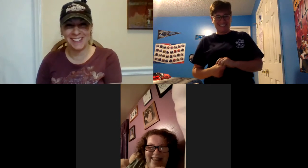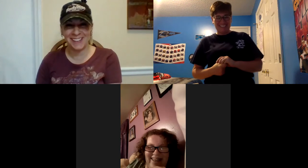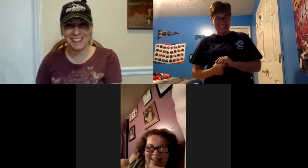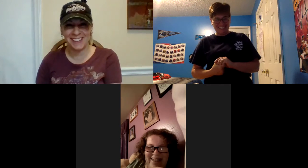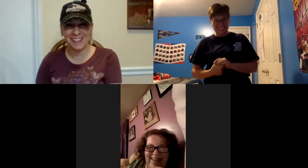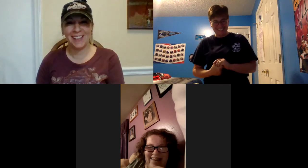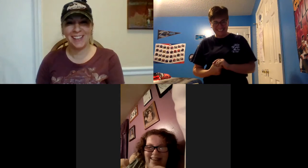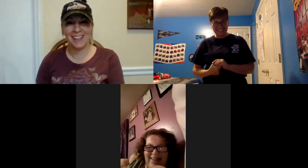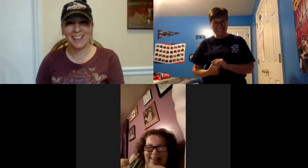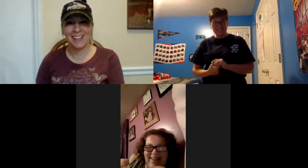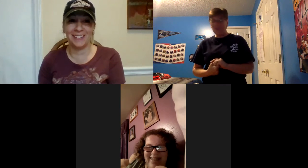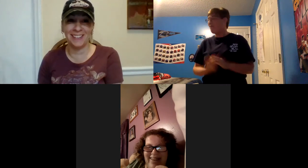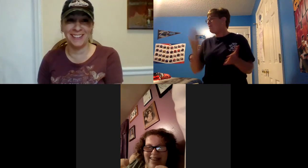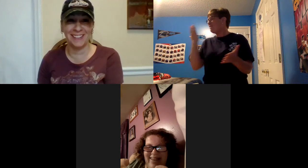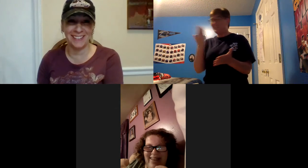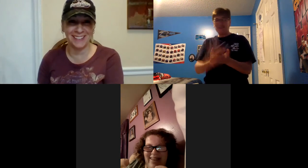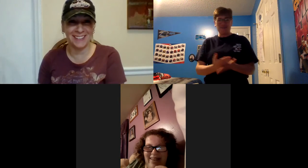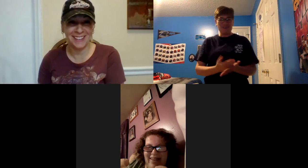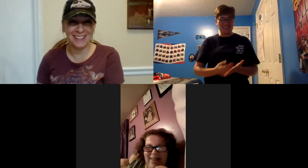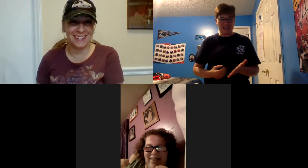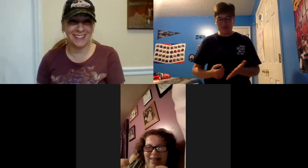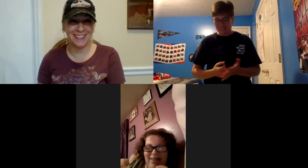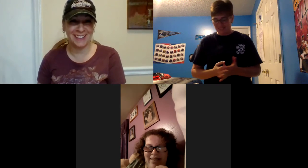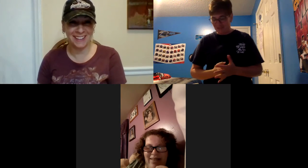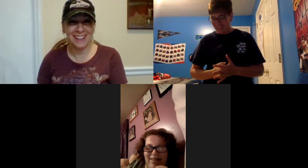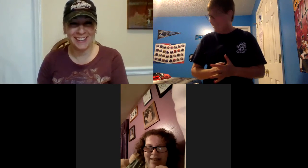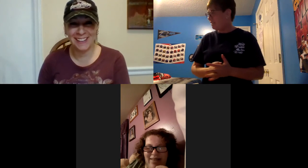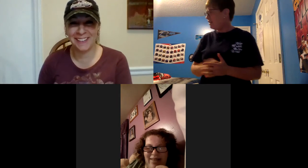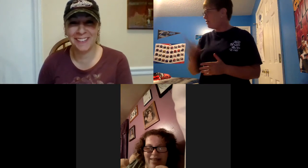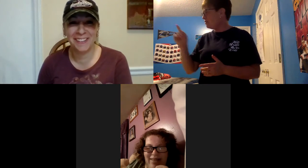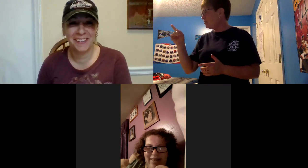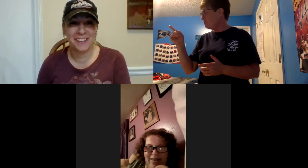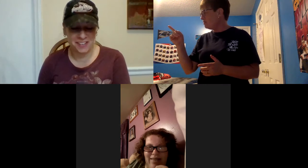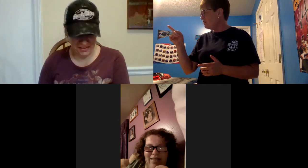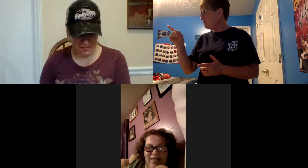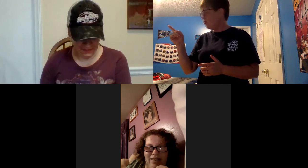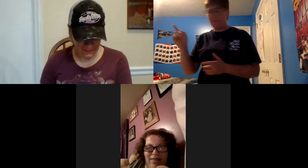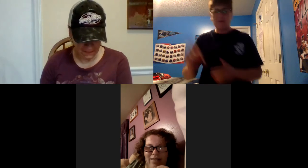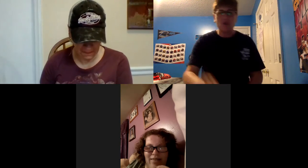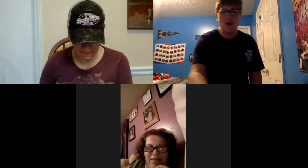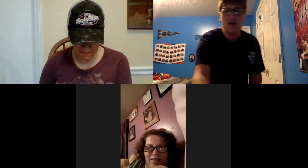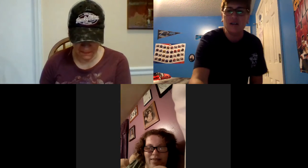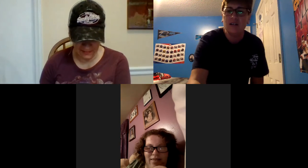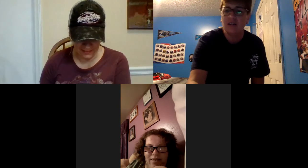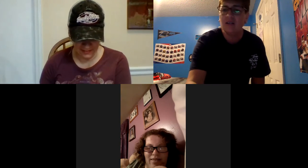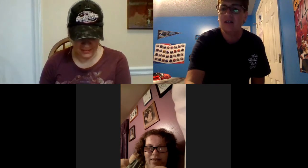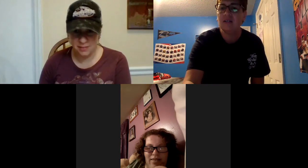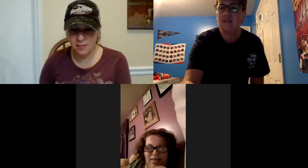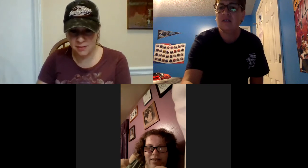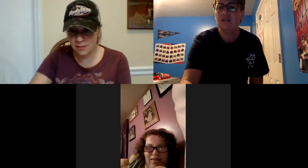one? Or do we want to stop because it's almost 8 o'clock, or am I wrong?